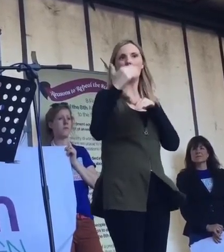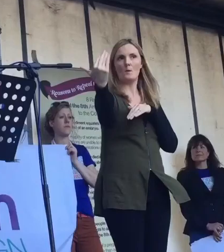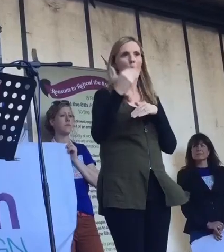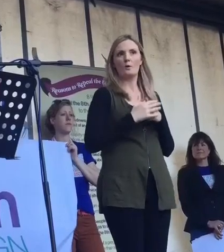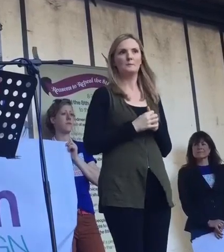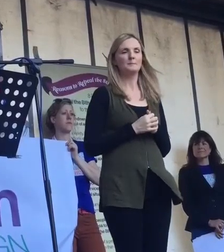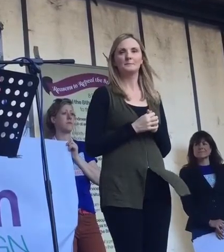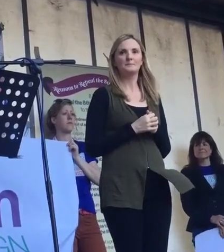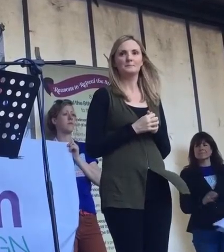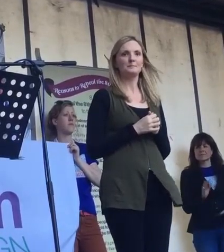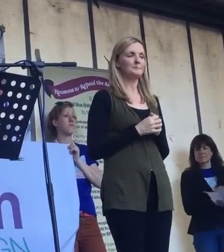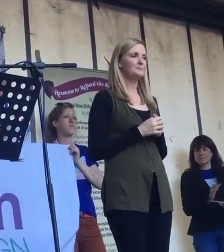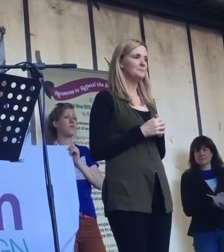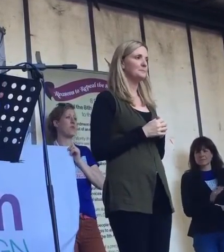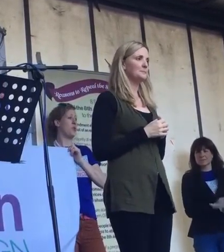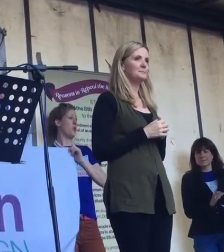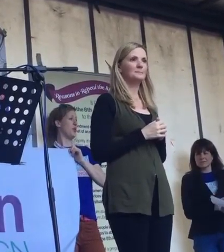longer.